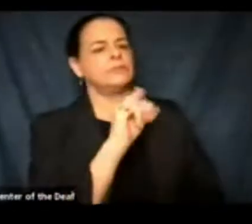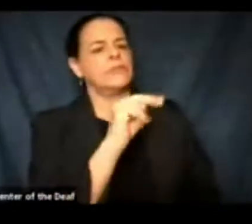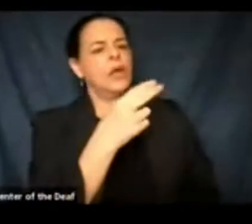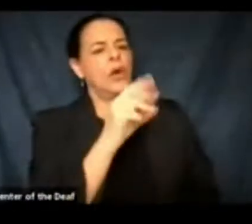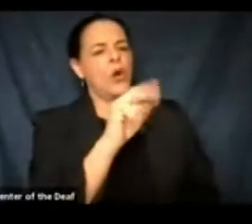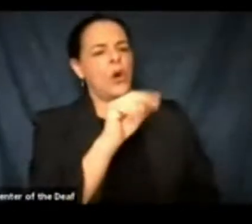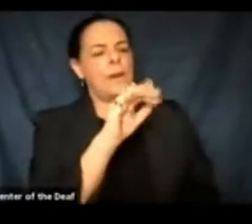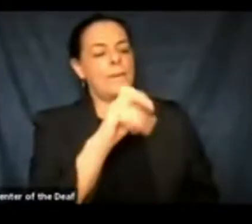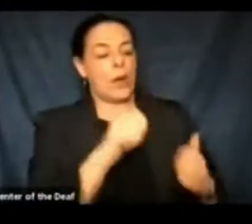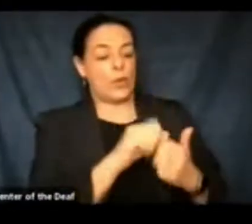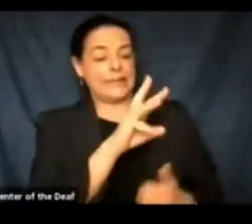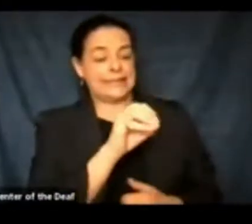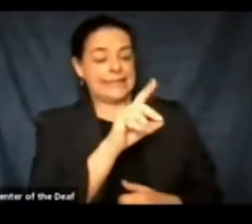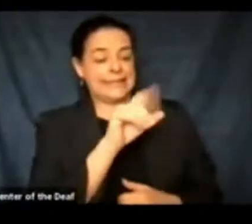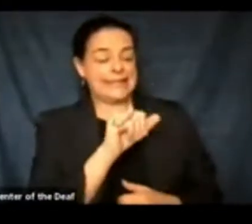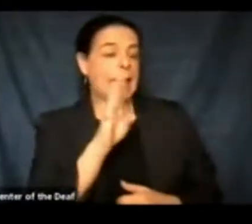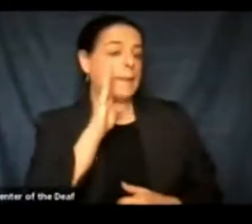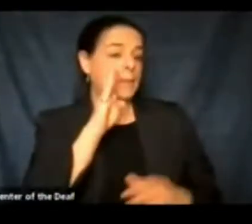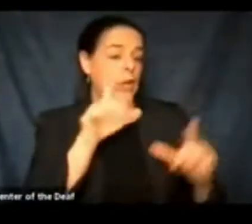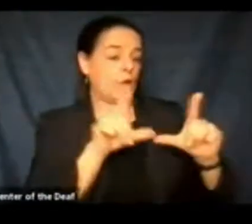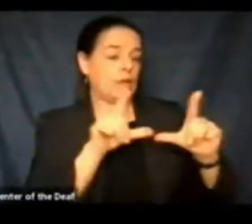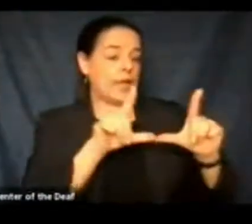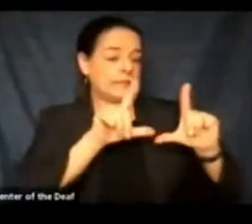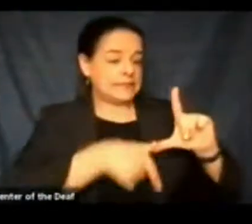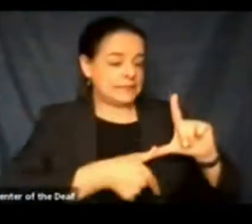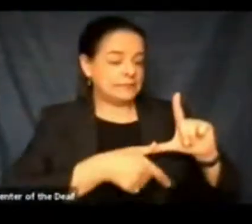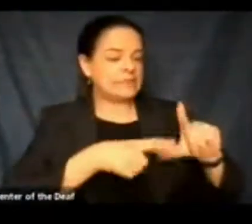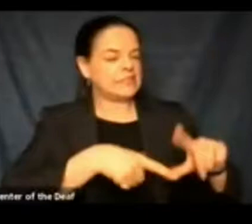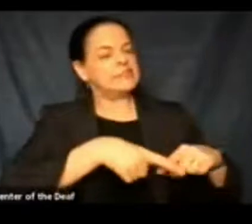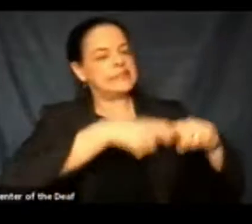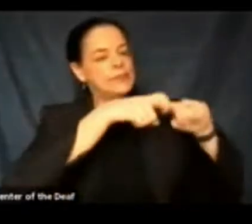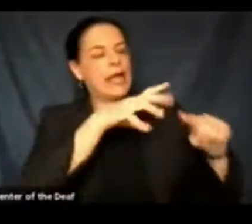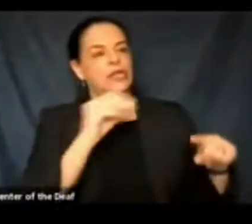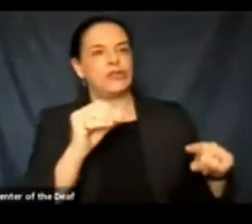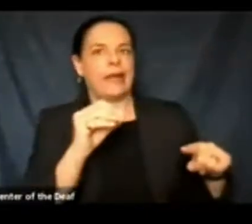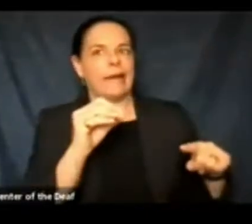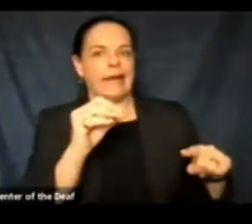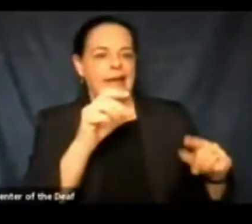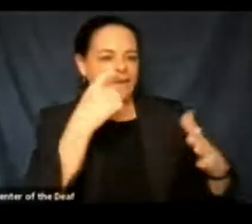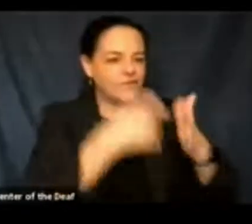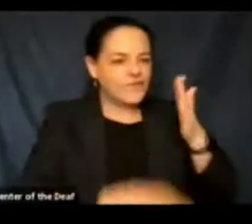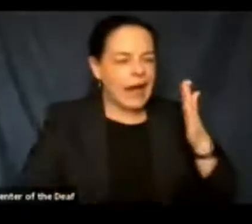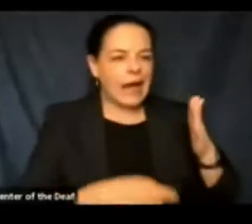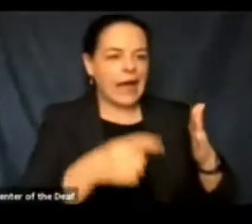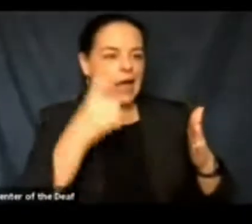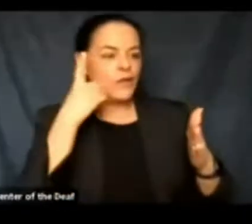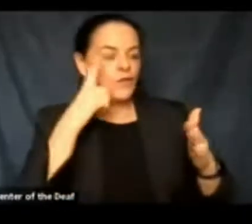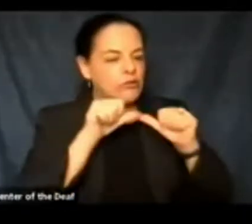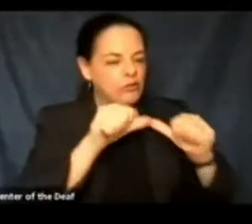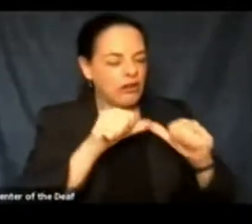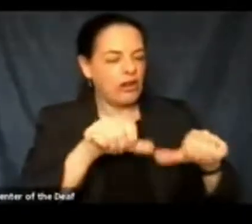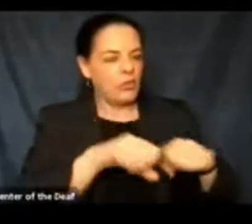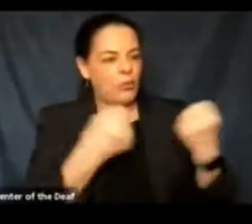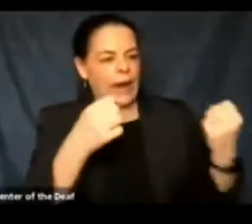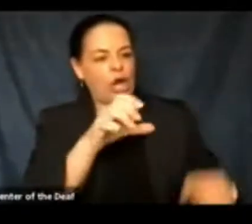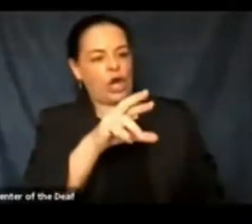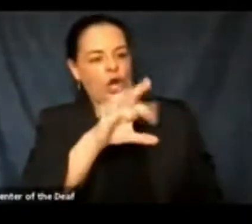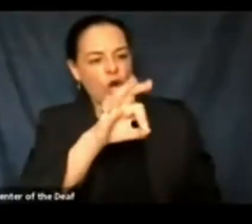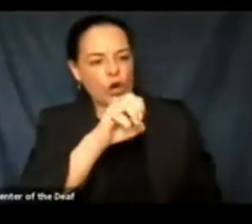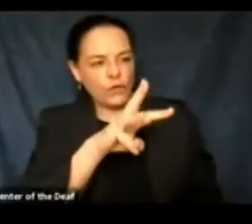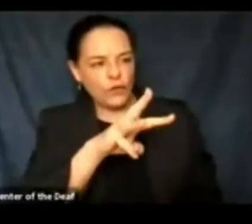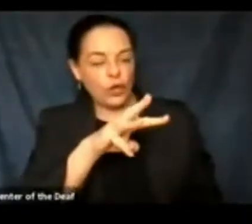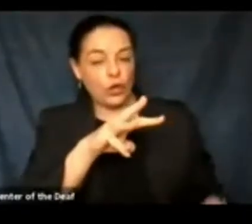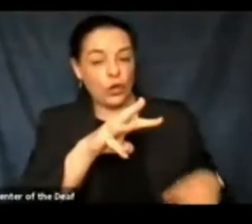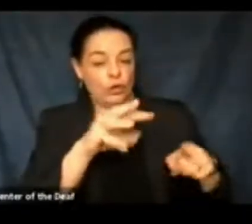license suspension and $7,000 fine of an establishment for continually violating the curfew in Knoxville, is this a